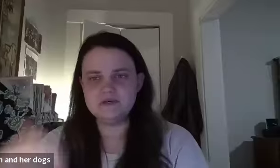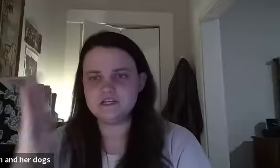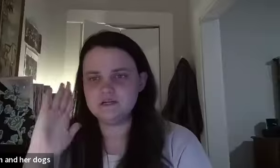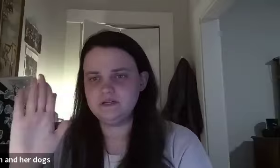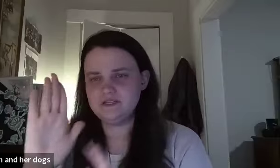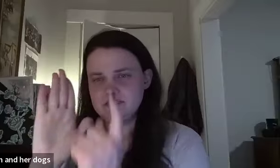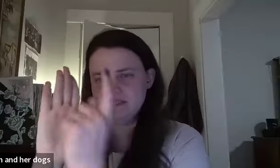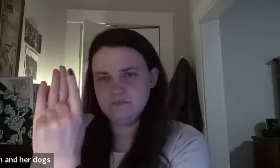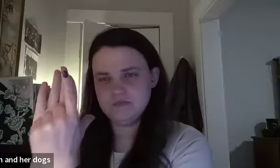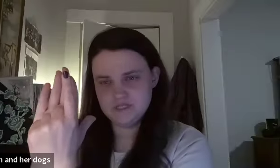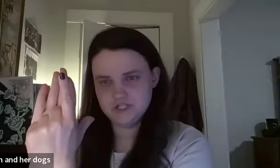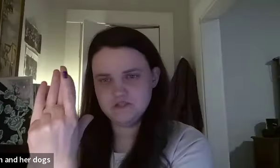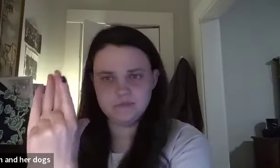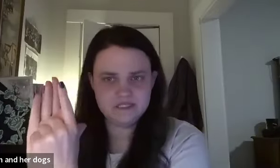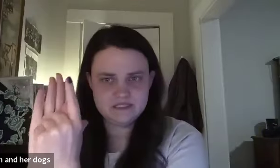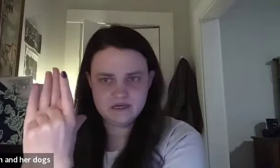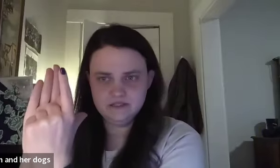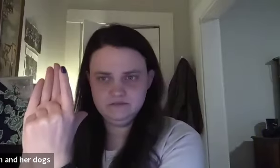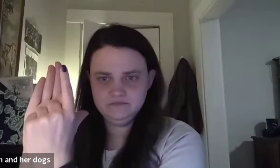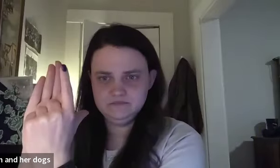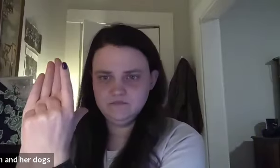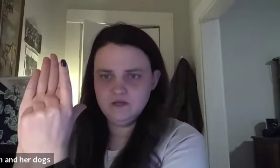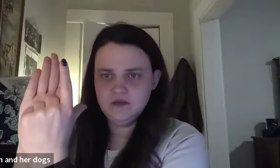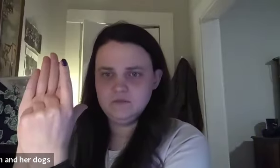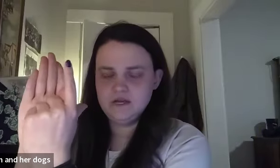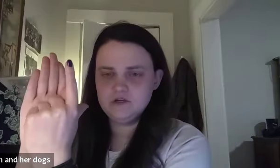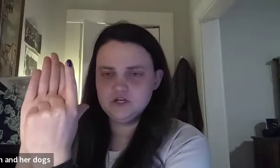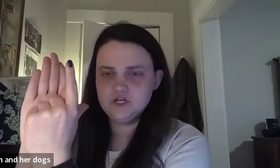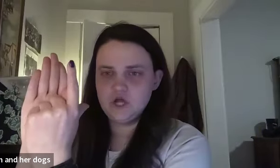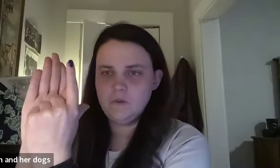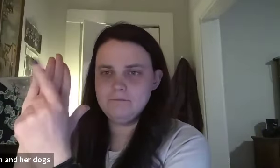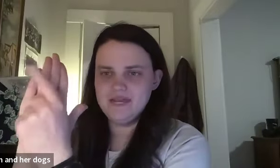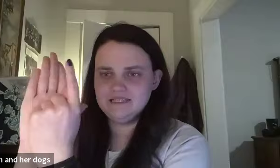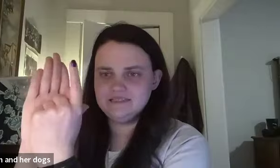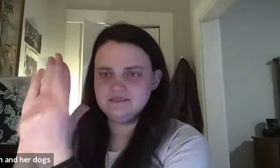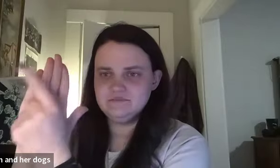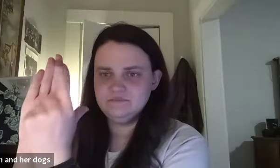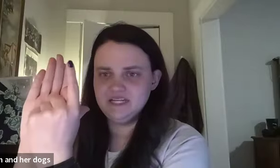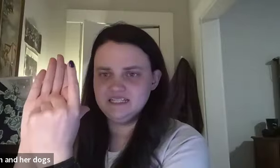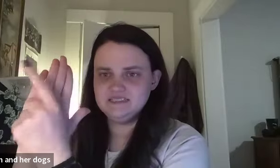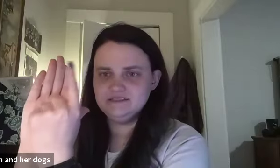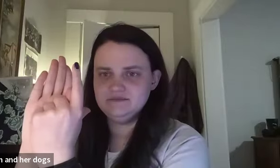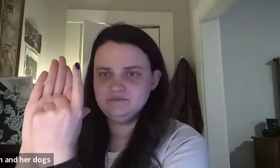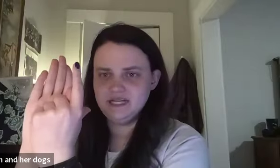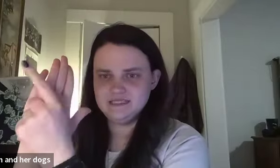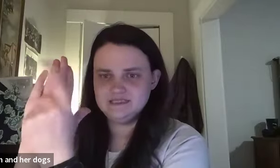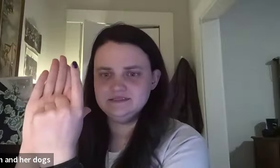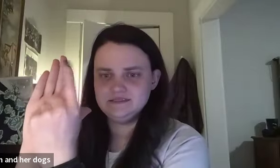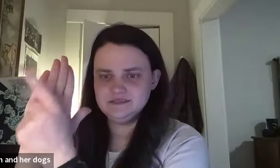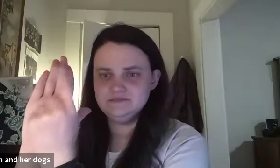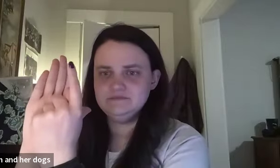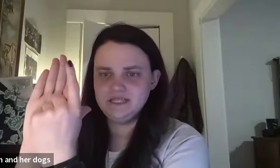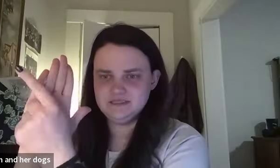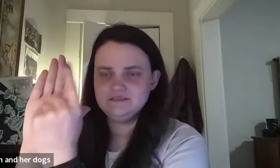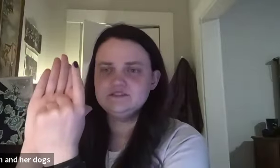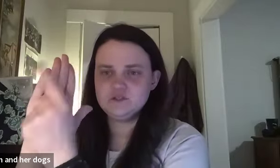is going to be in the same position that we did second, but now you're going to go minute, minute, minute, minute. So